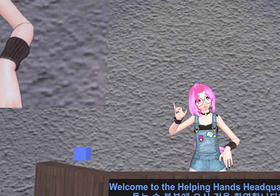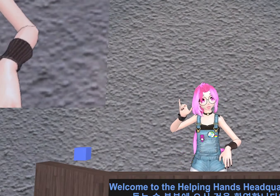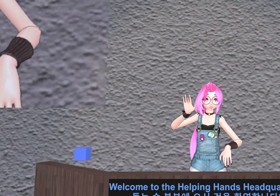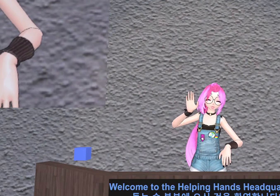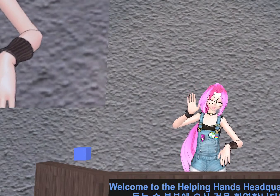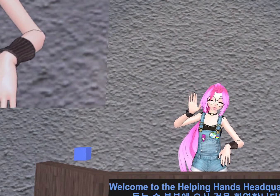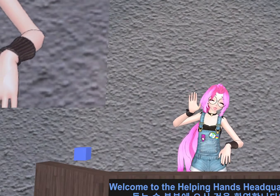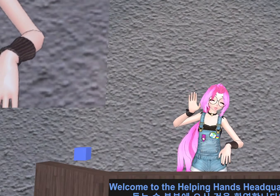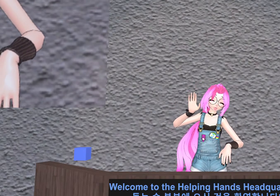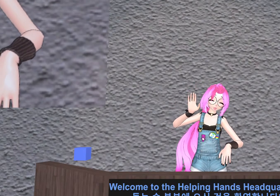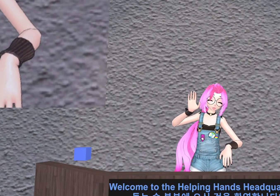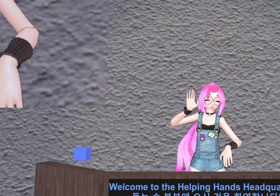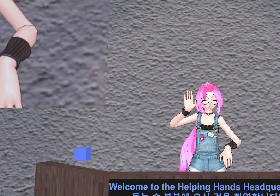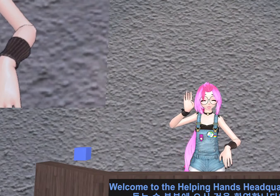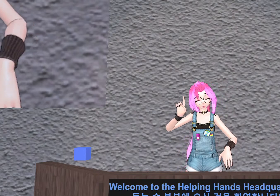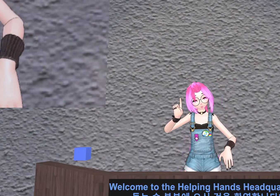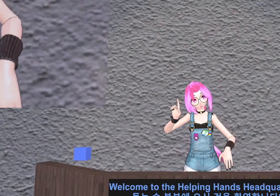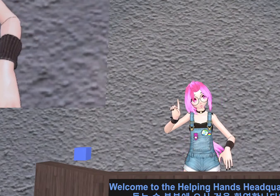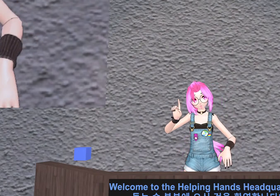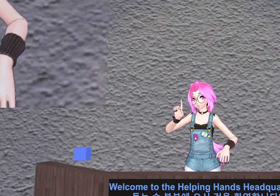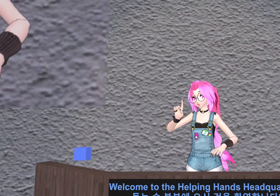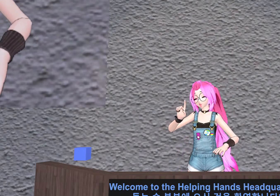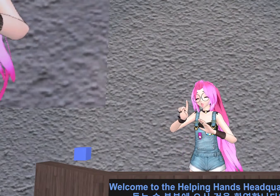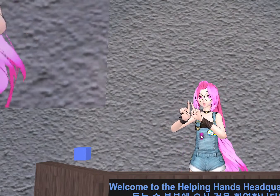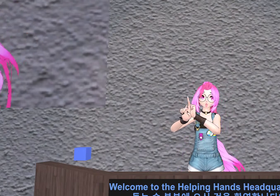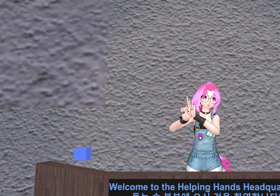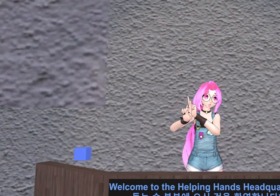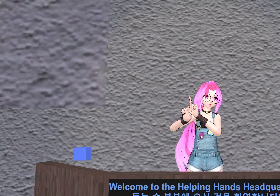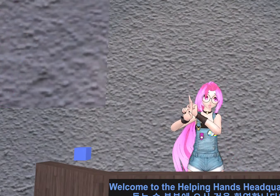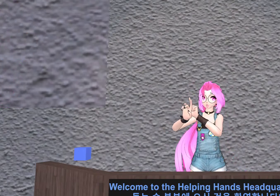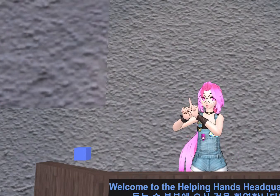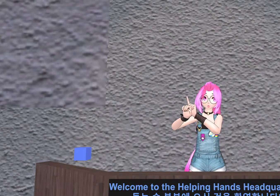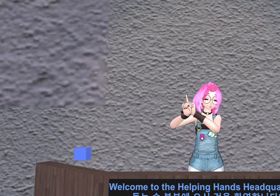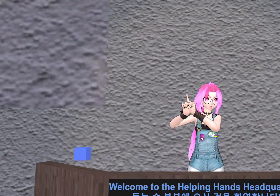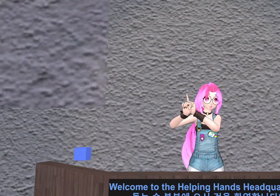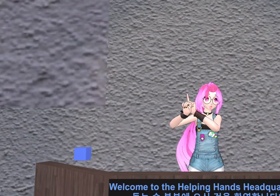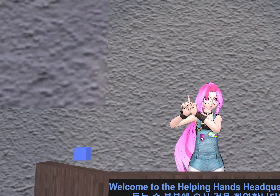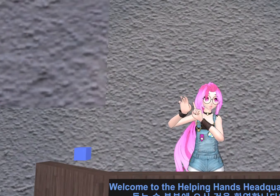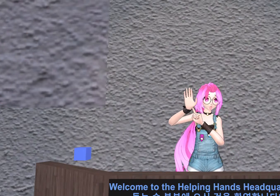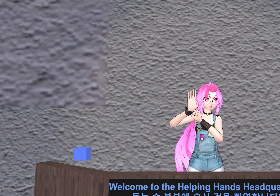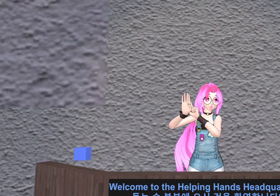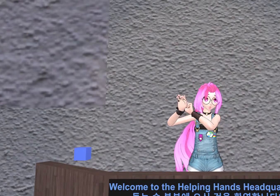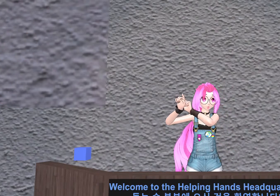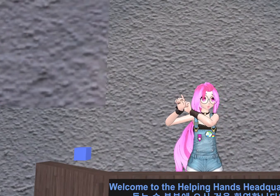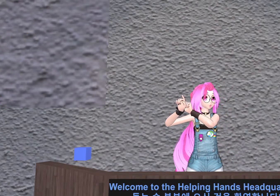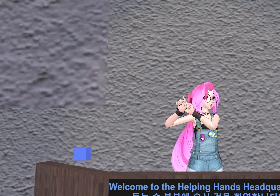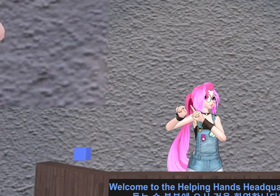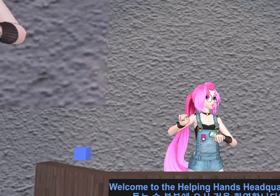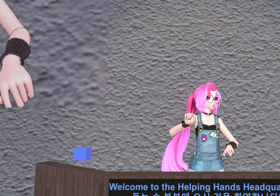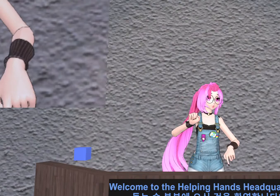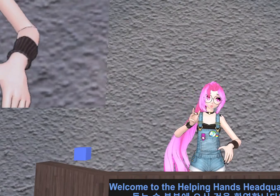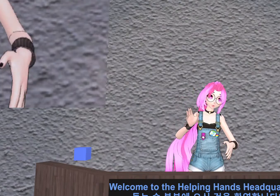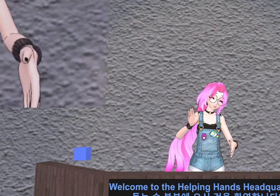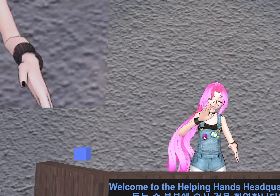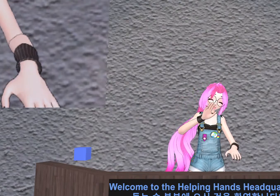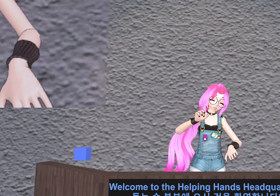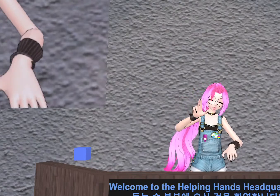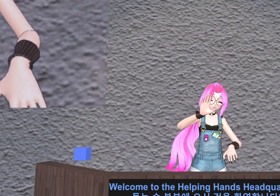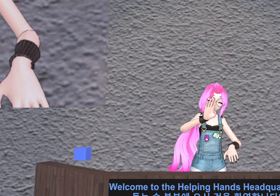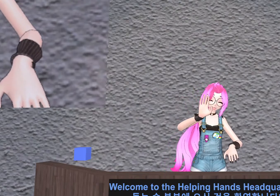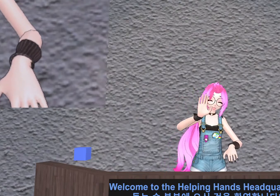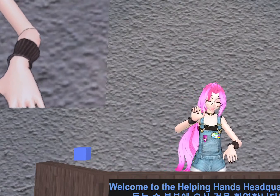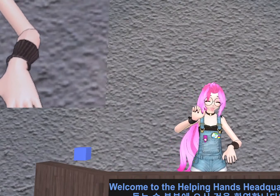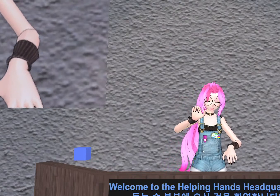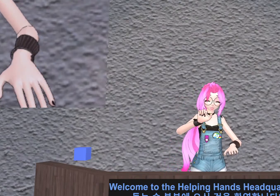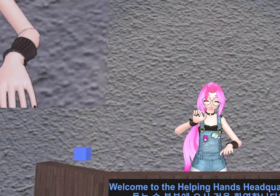to like a Y hand, or open hand to a rock and roll hand. You could do something like that. It's